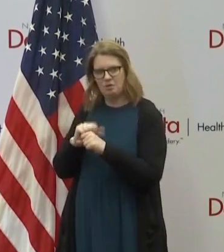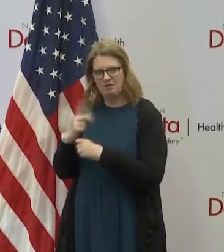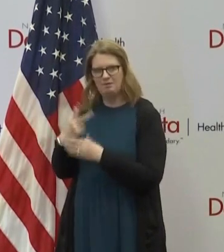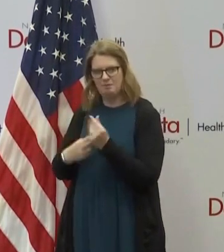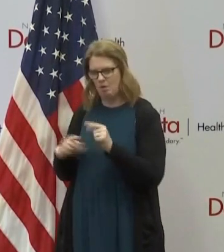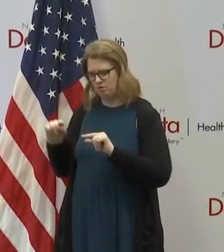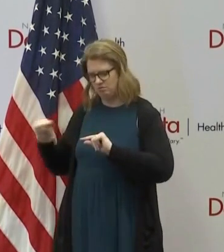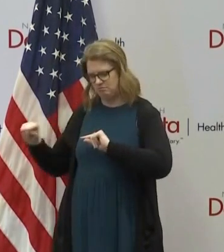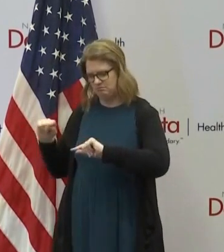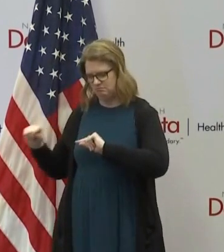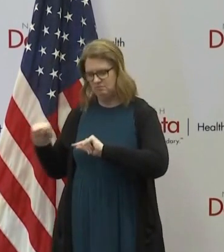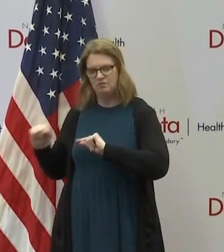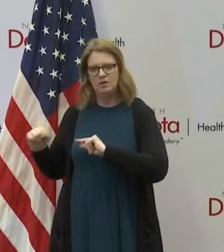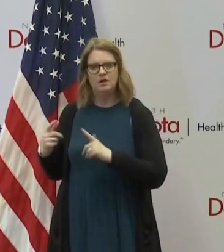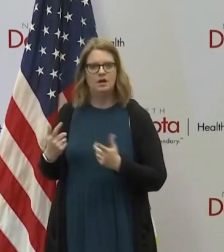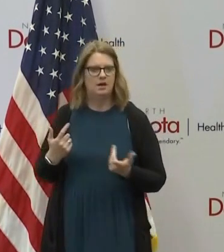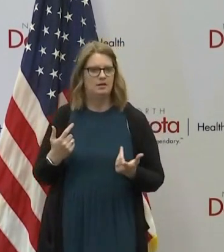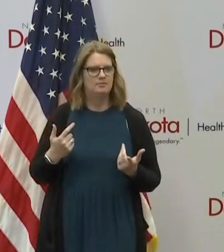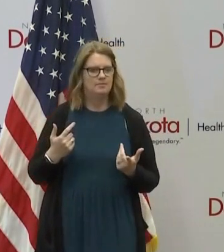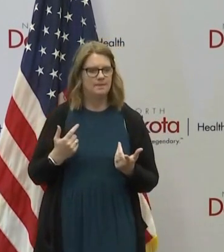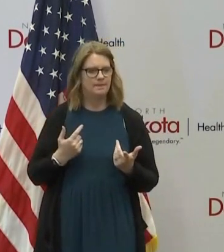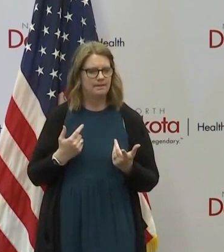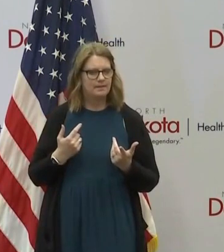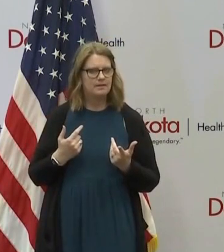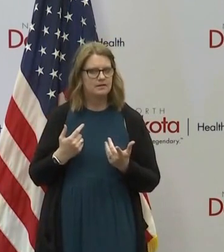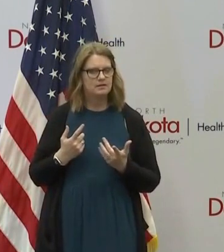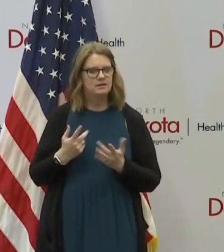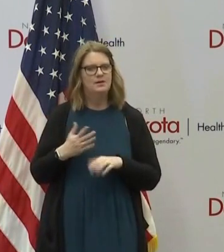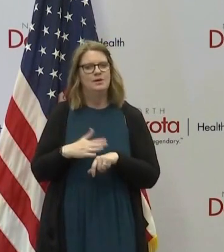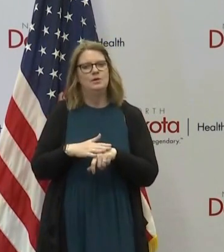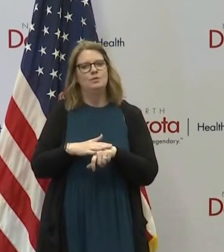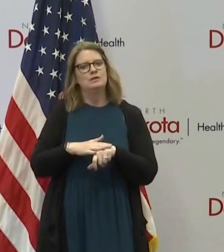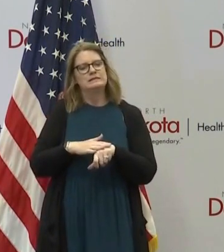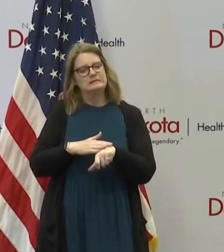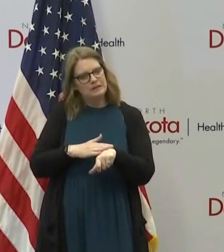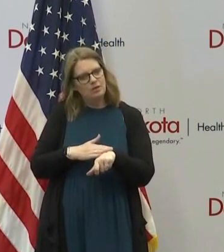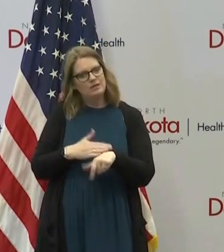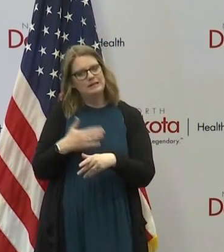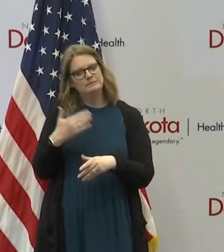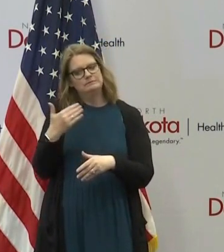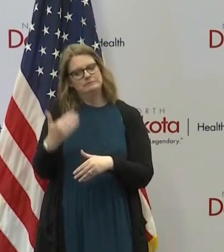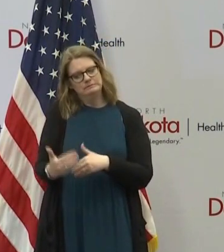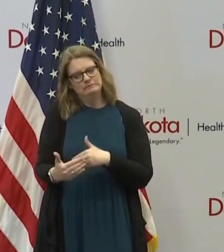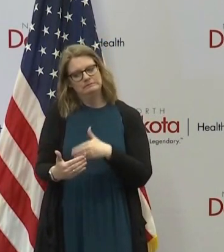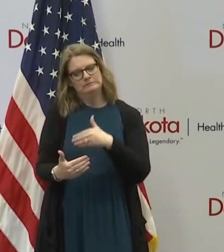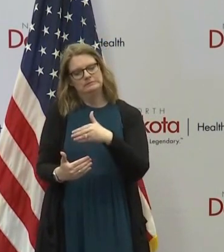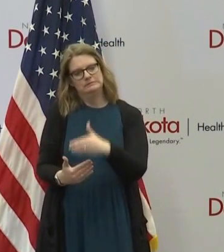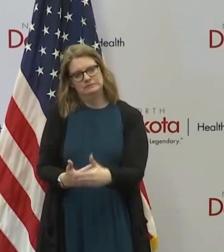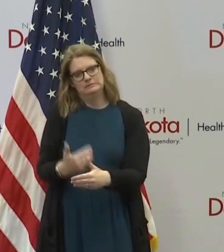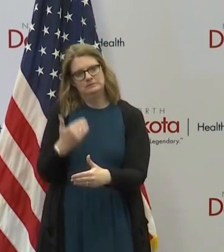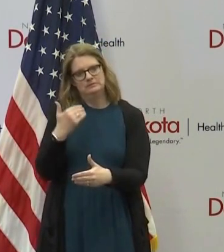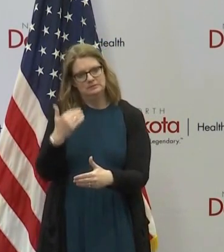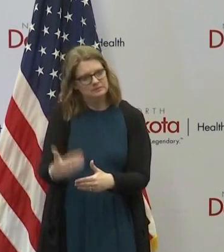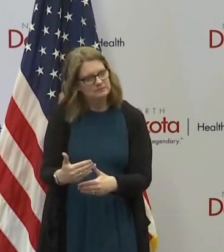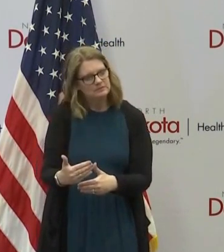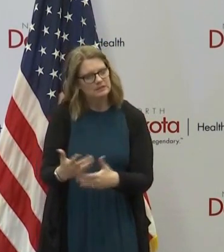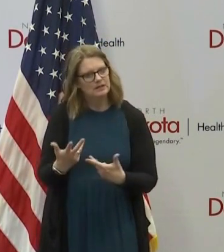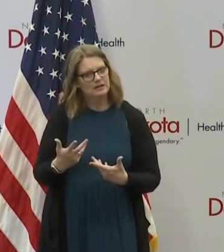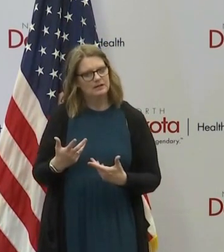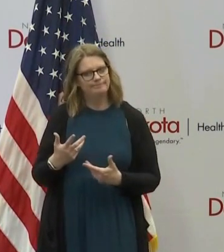I would say again, we're getting there in terms of shifting the kind of resource, but we're not there yet. We don't